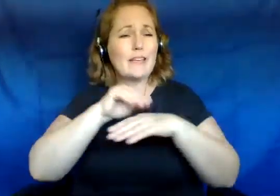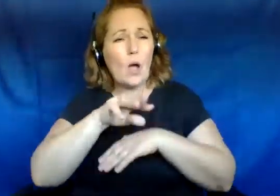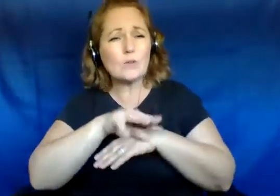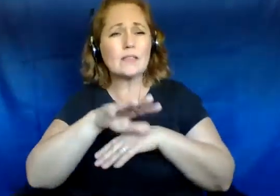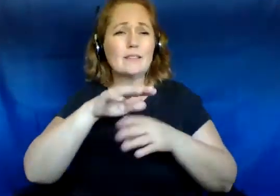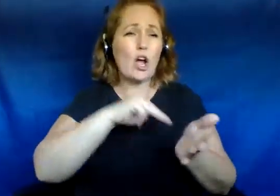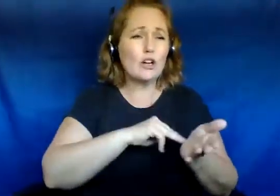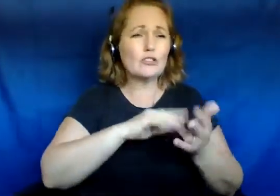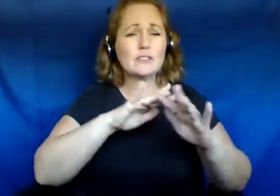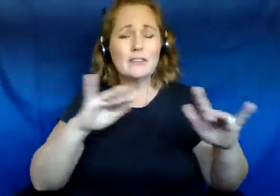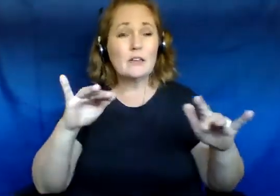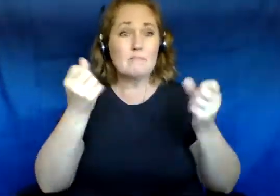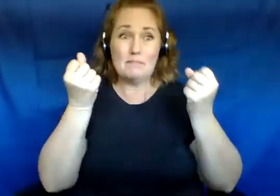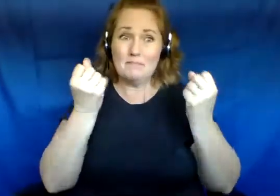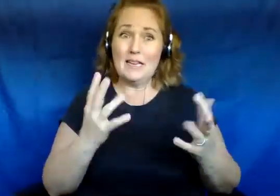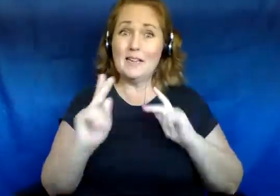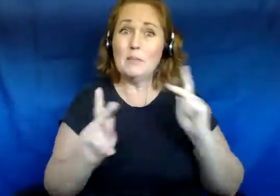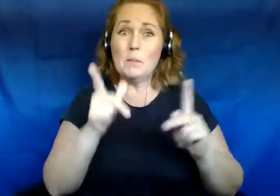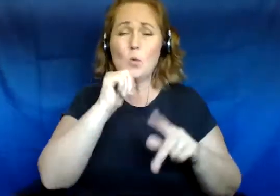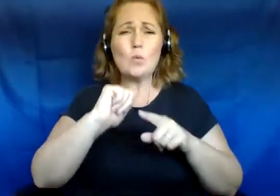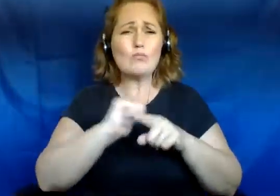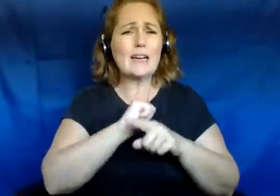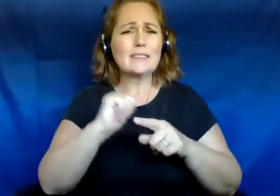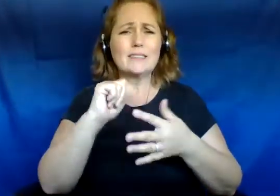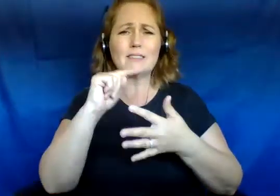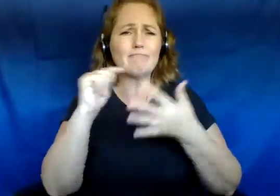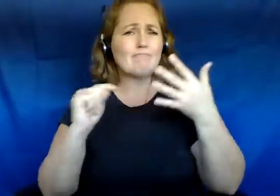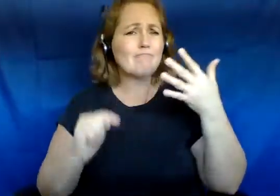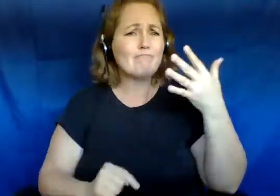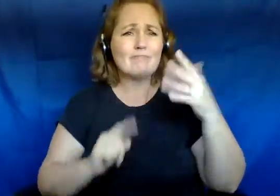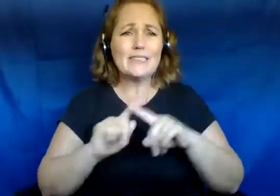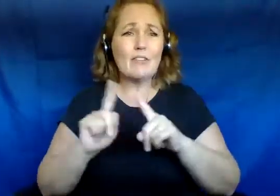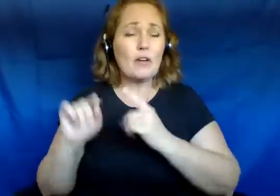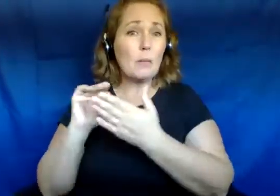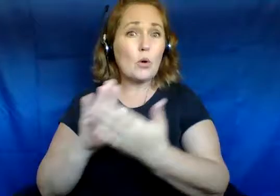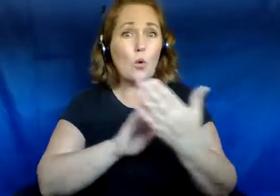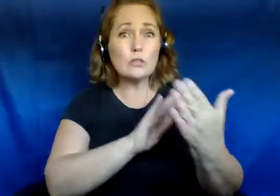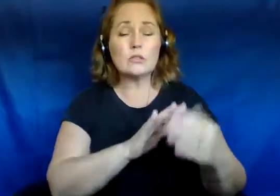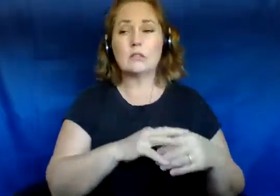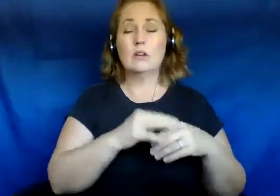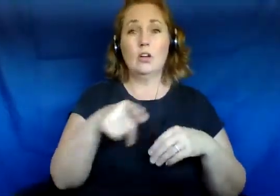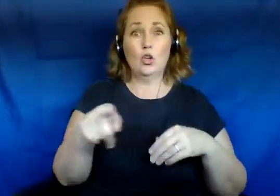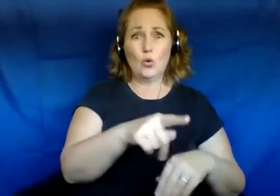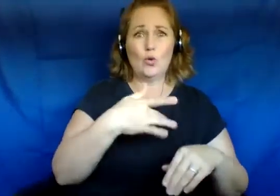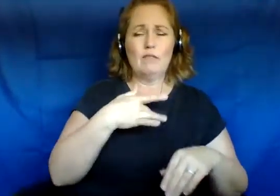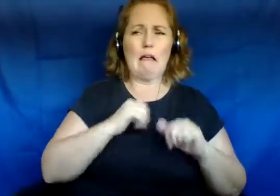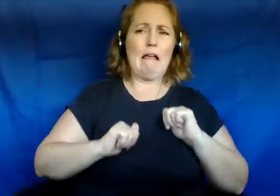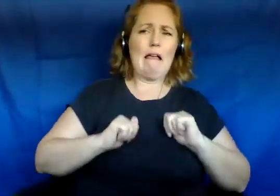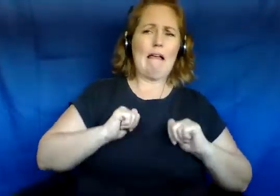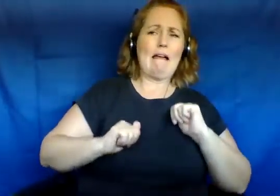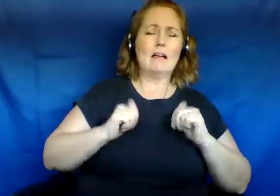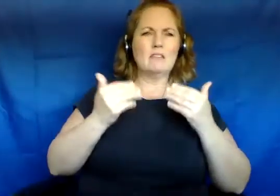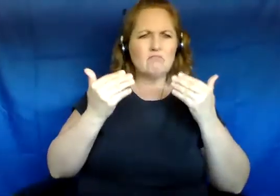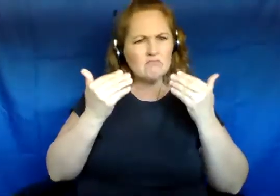There's a lot of people who practice a lot of different things. Do not hesitate to take